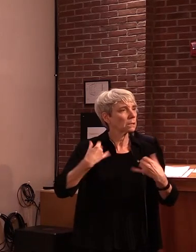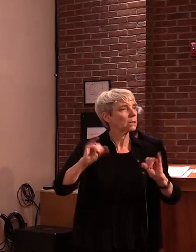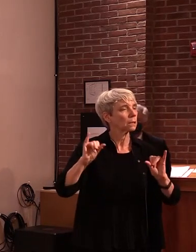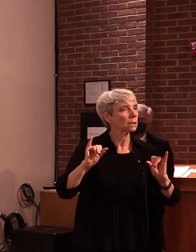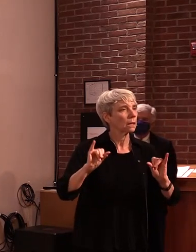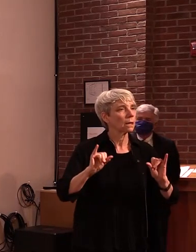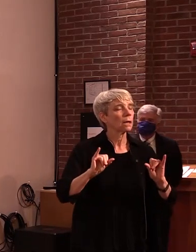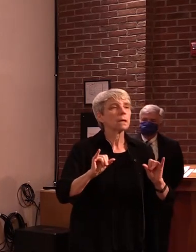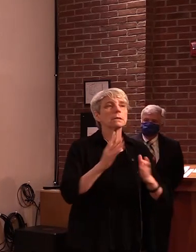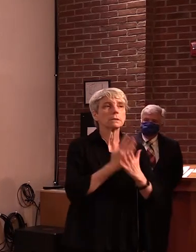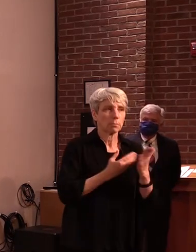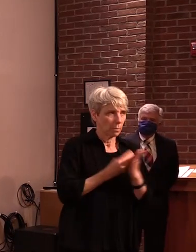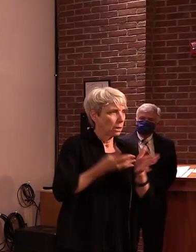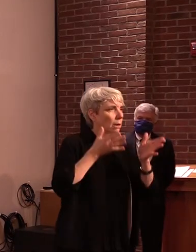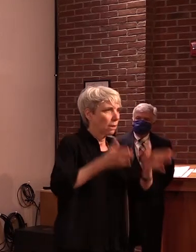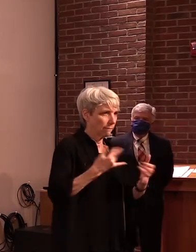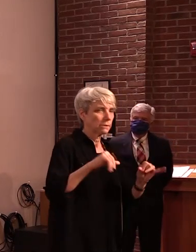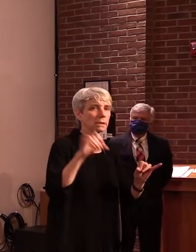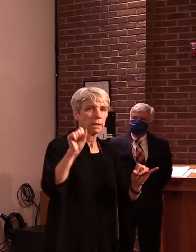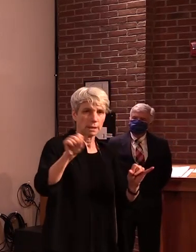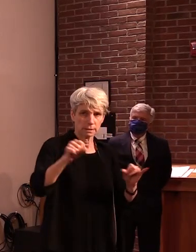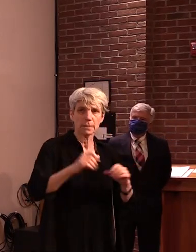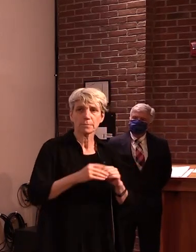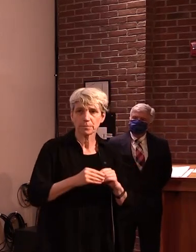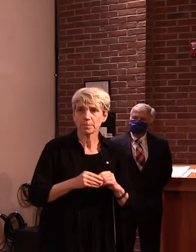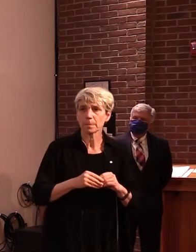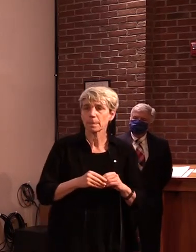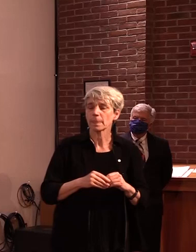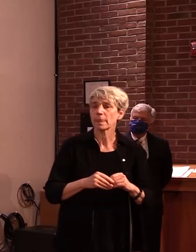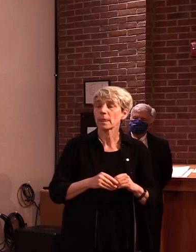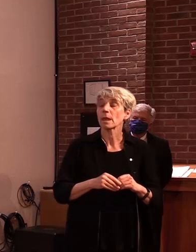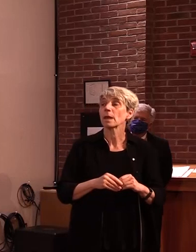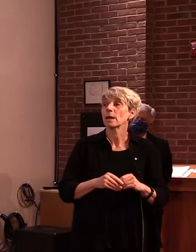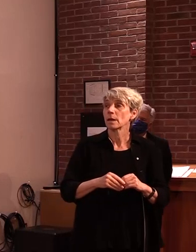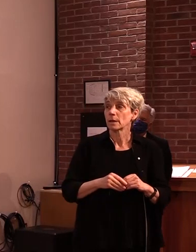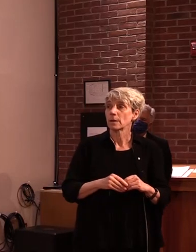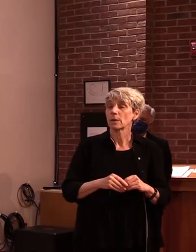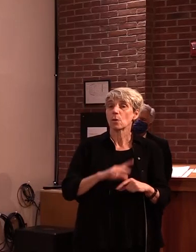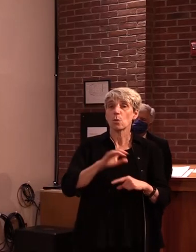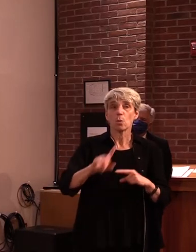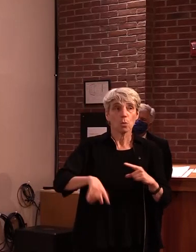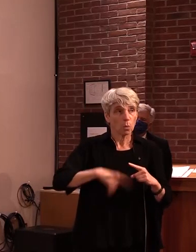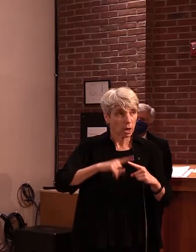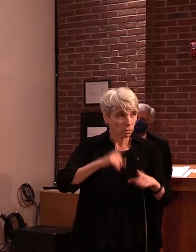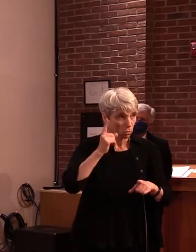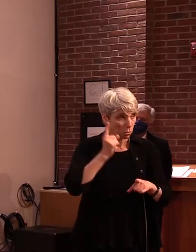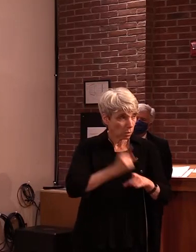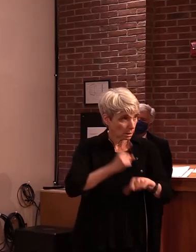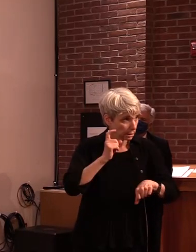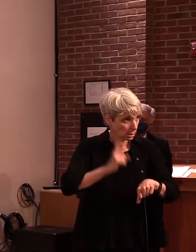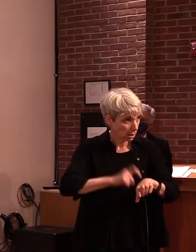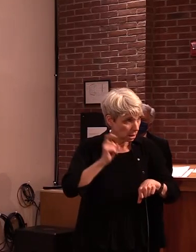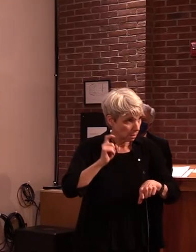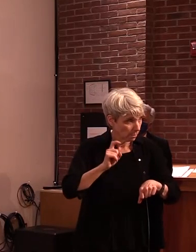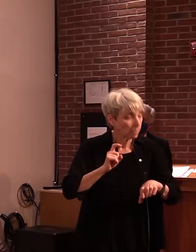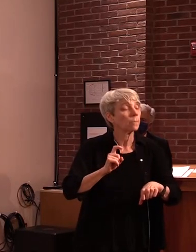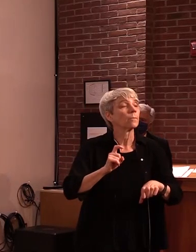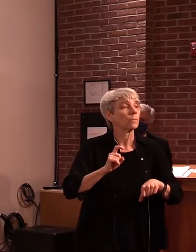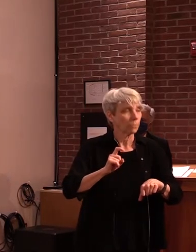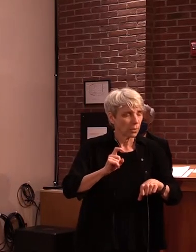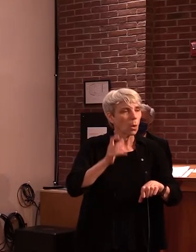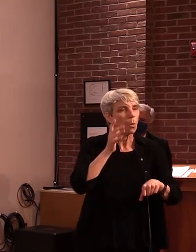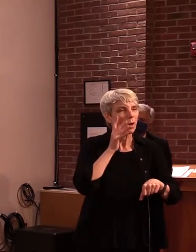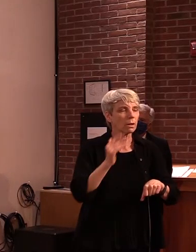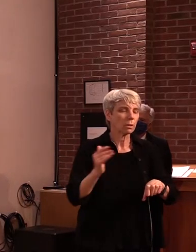we still have money available at this point. When they're at the appropriate time, we will be asking